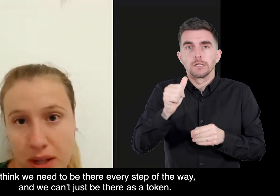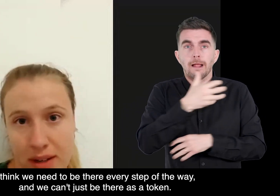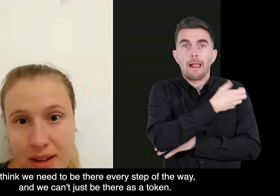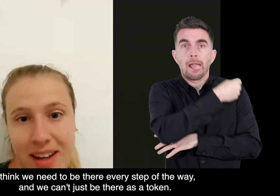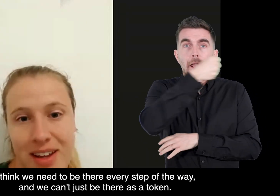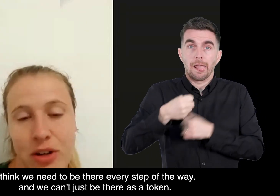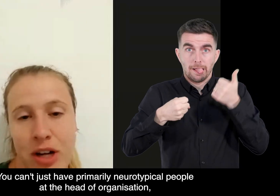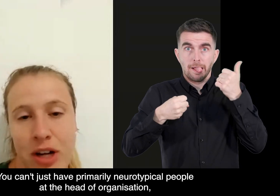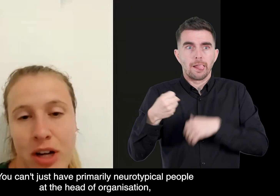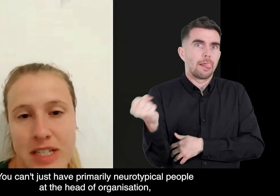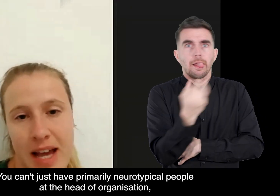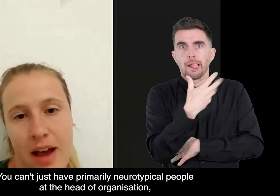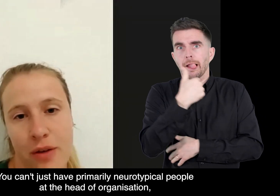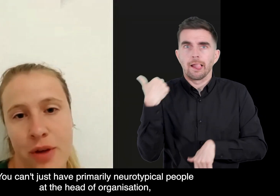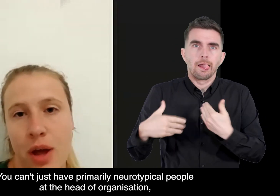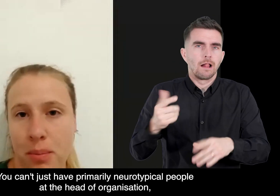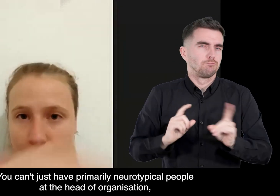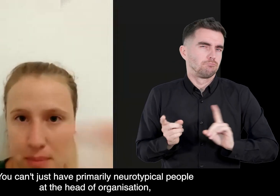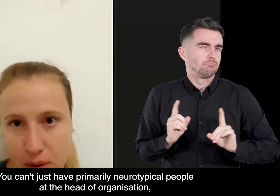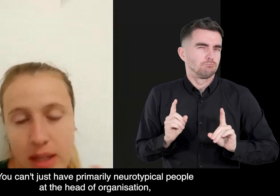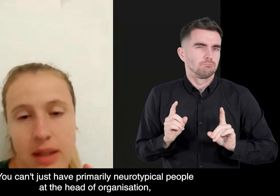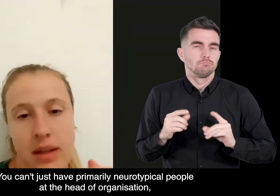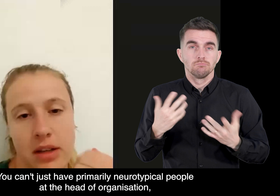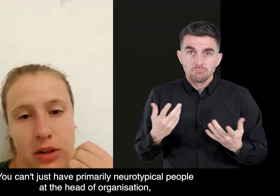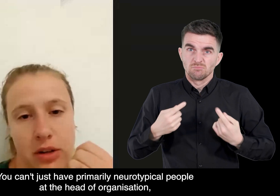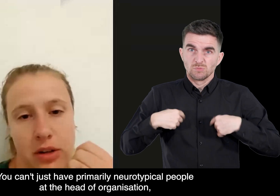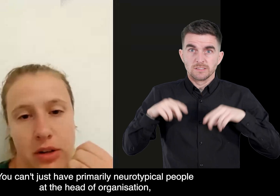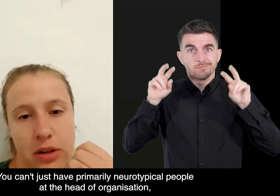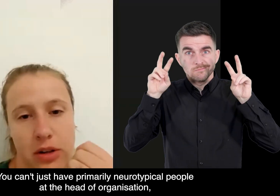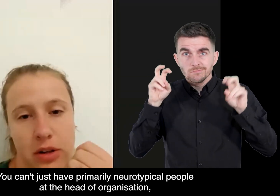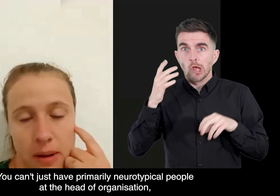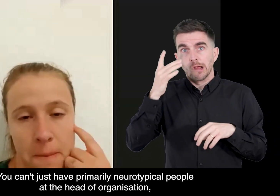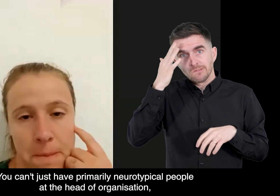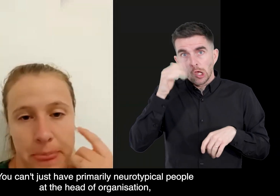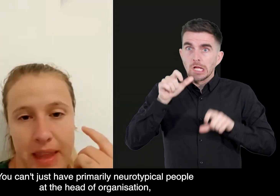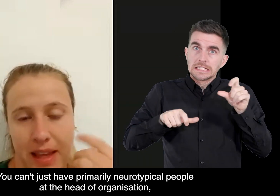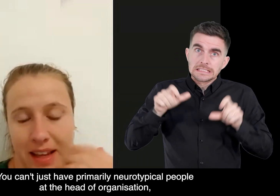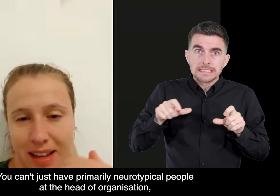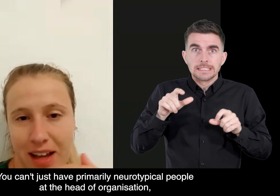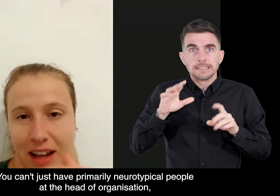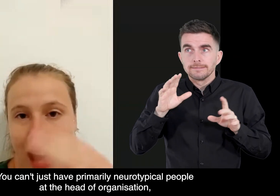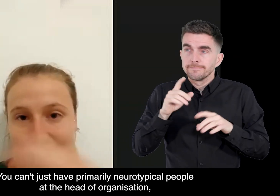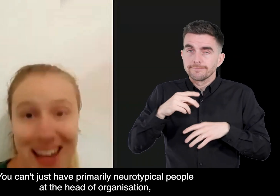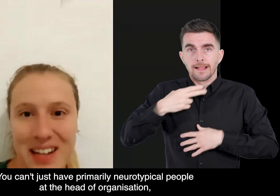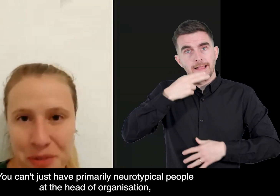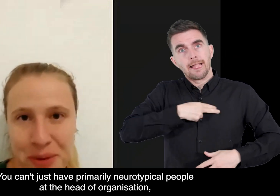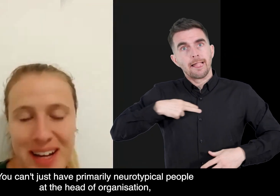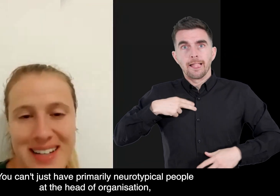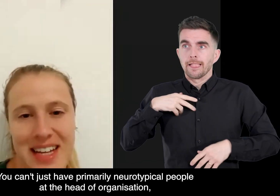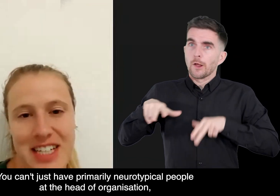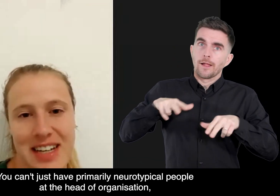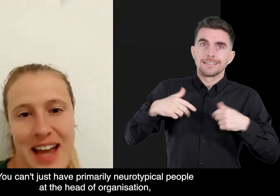a token. You can't just have primarily neurotypical people at the head of